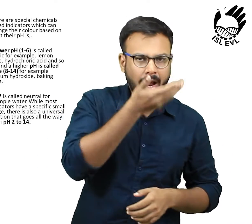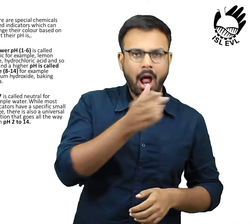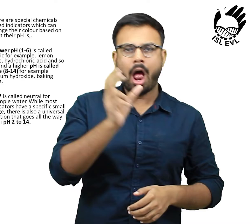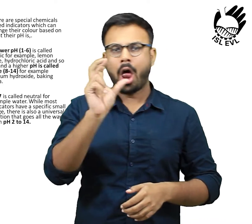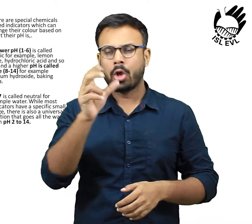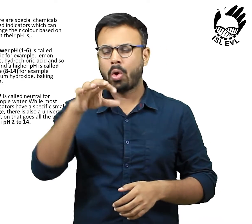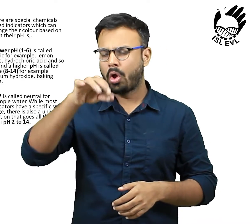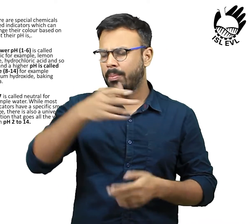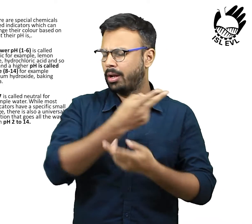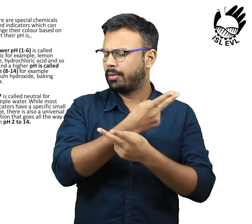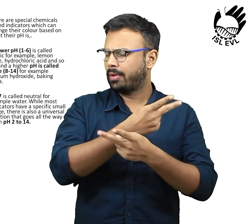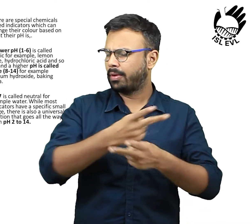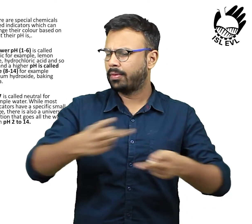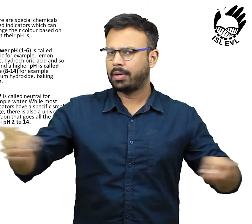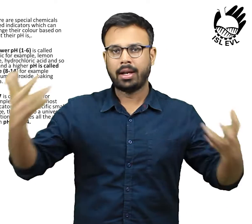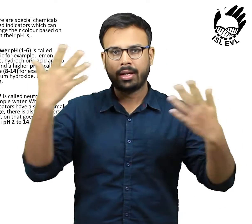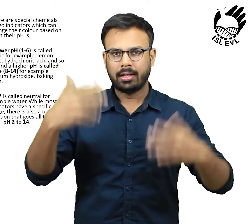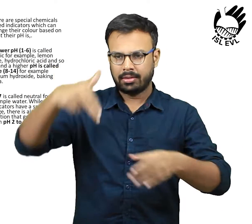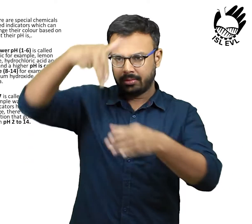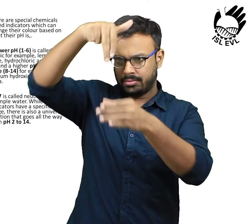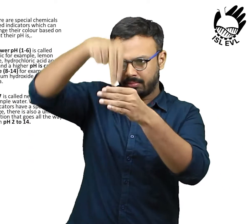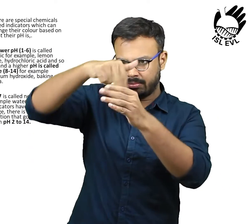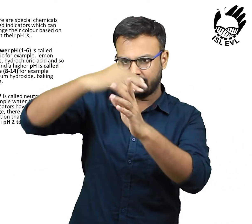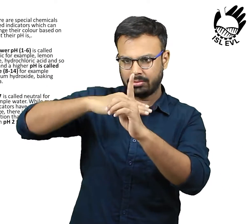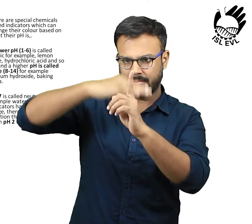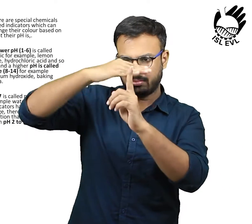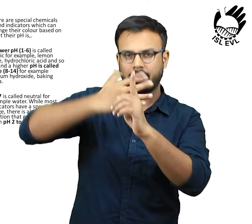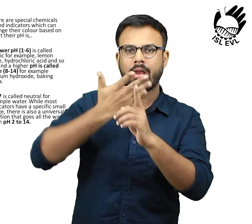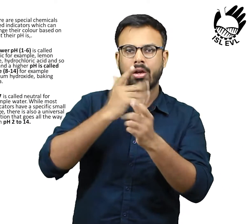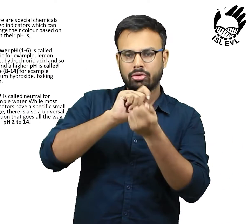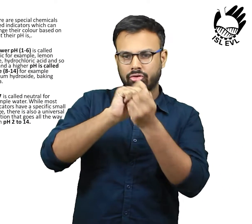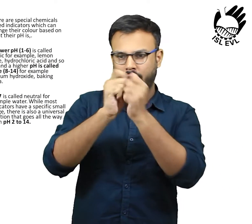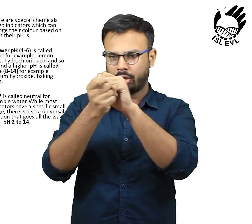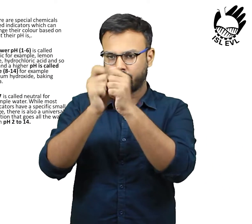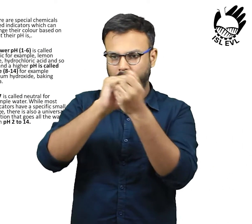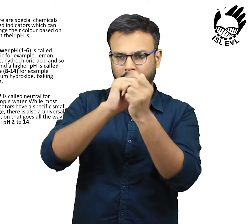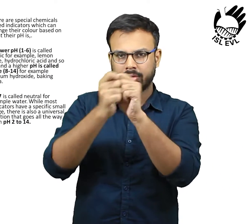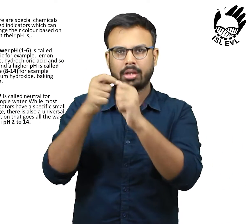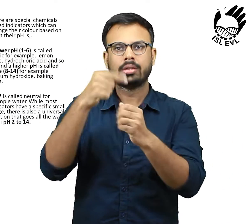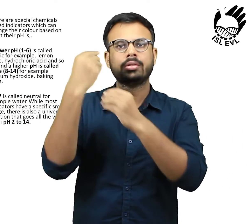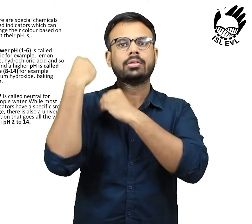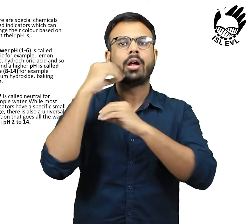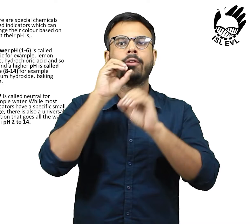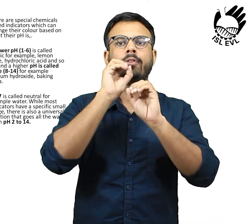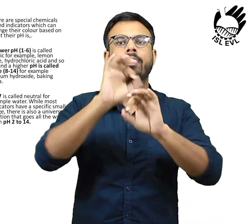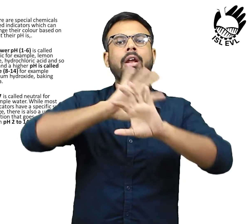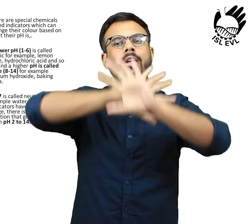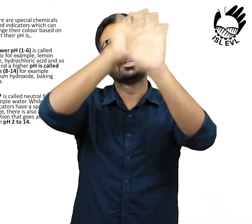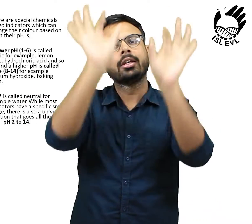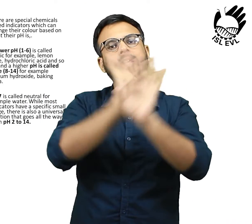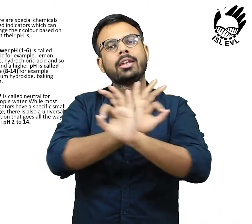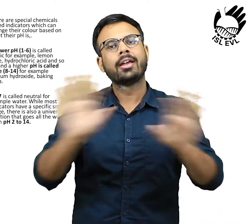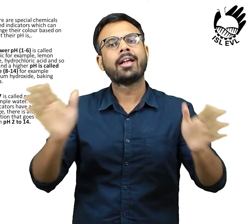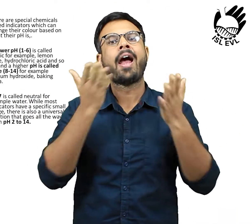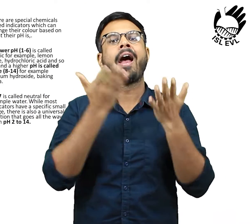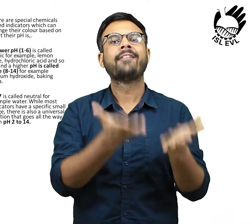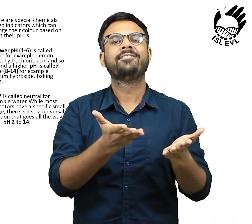There are special chemicals called indicators which can change their color on the basis of